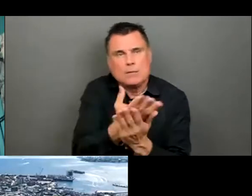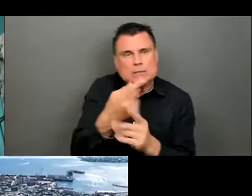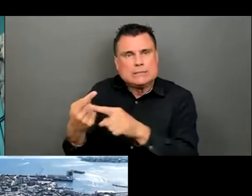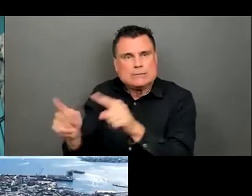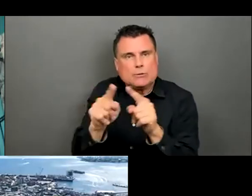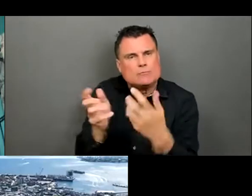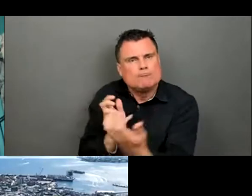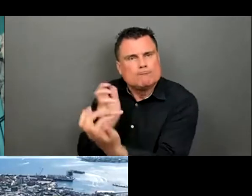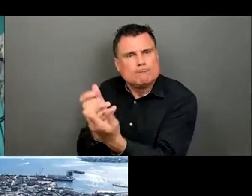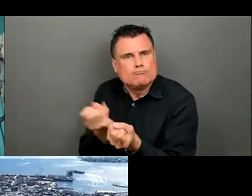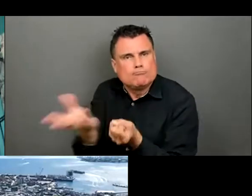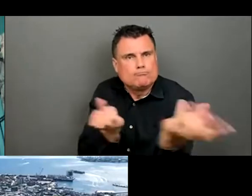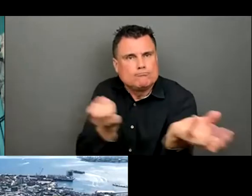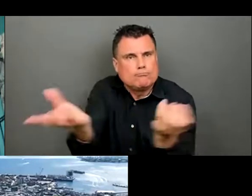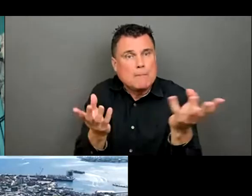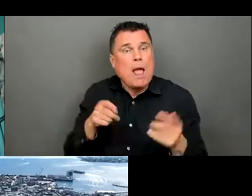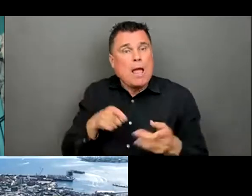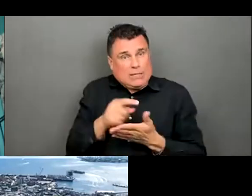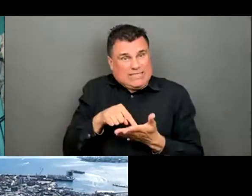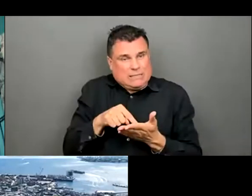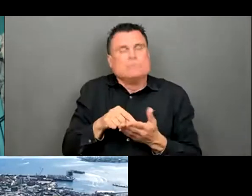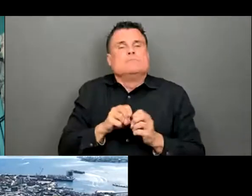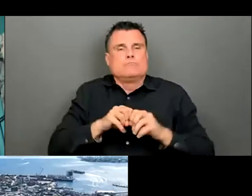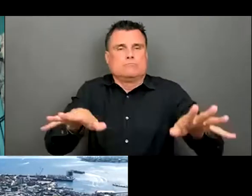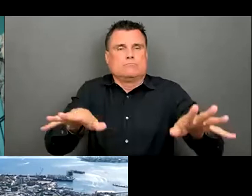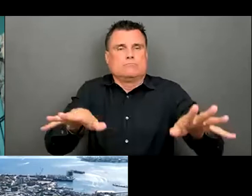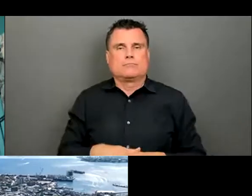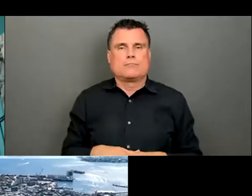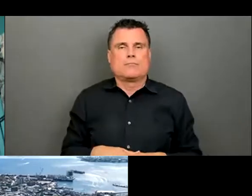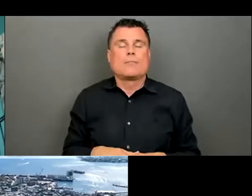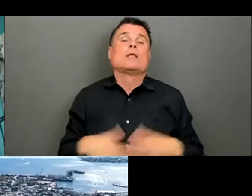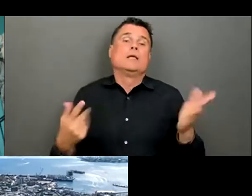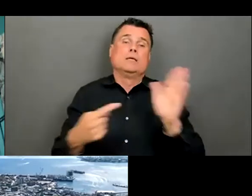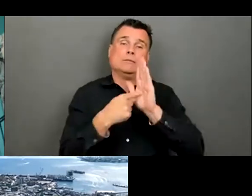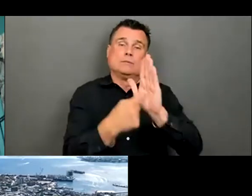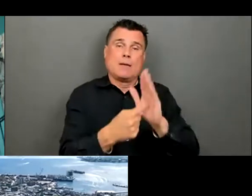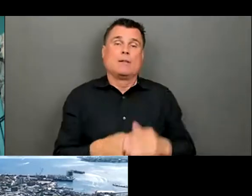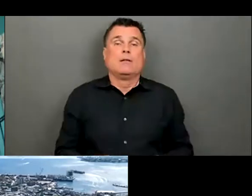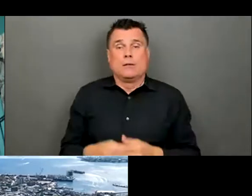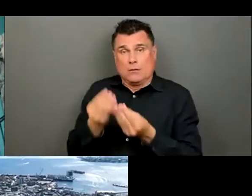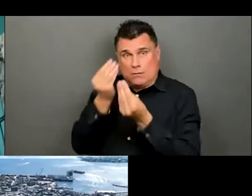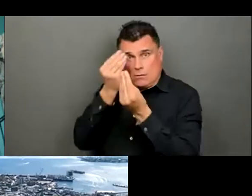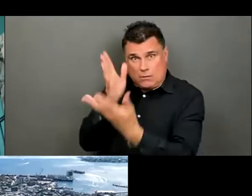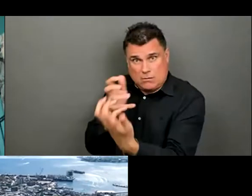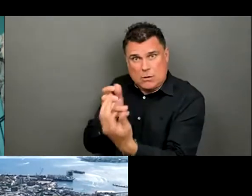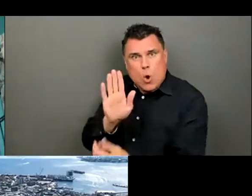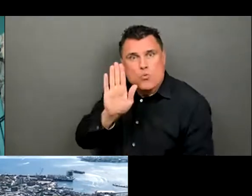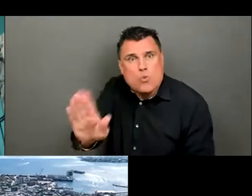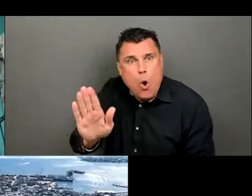enables delivery of your evacuation route or your evacuation place, and so on.